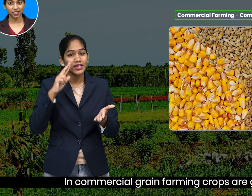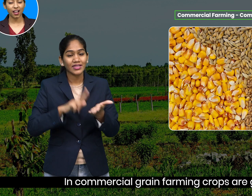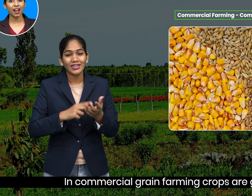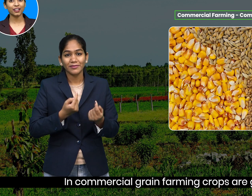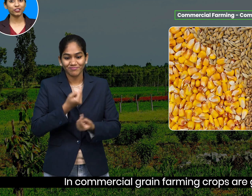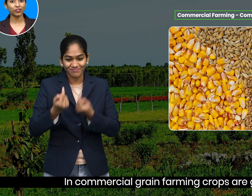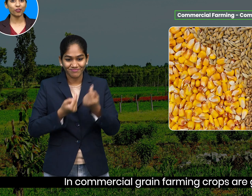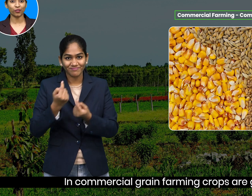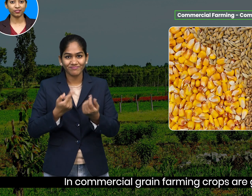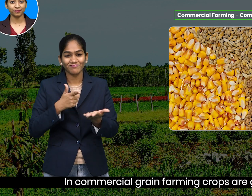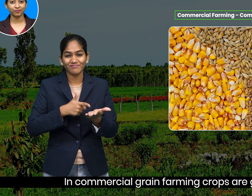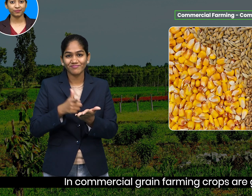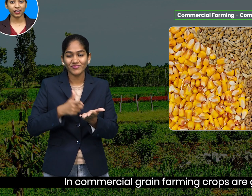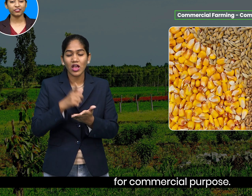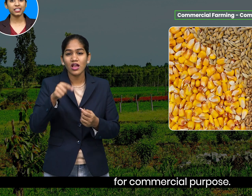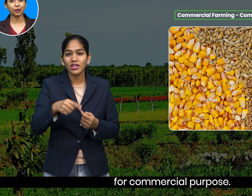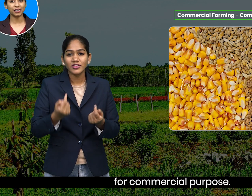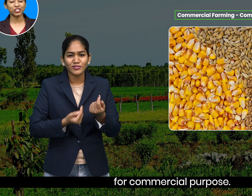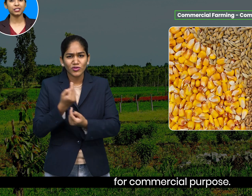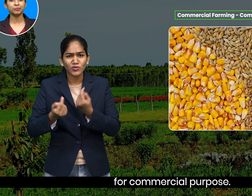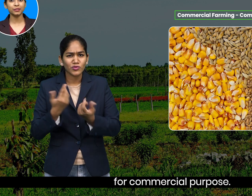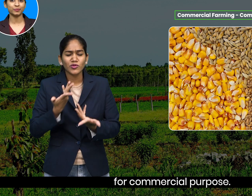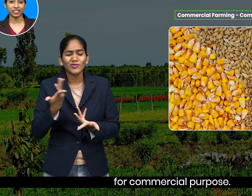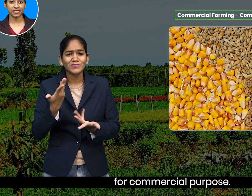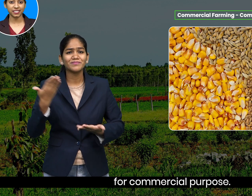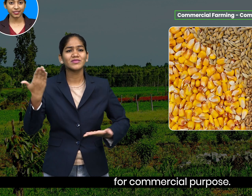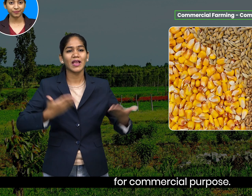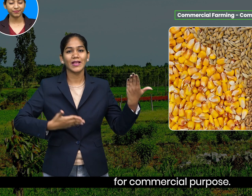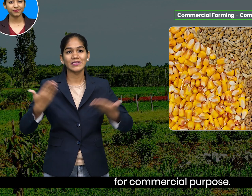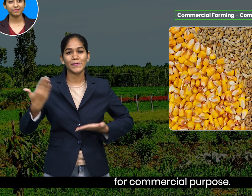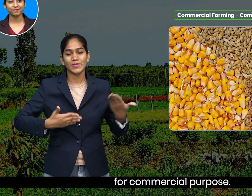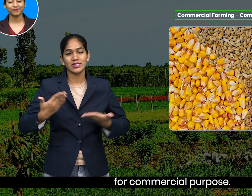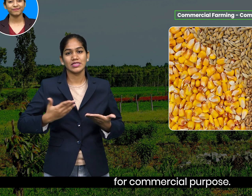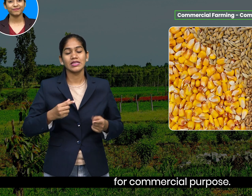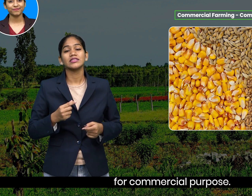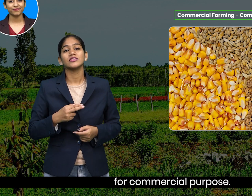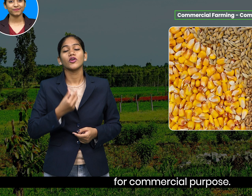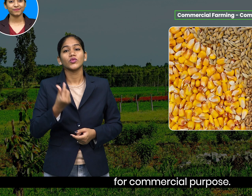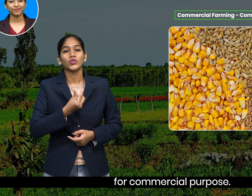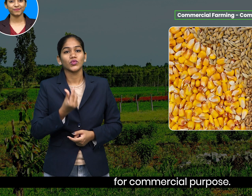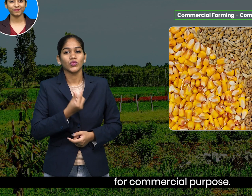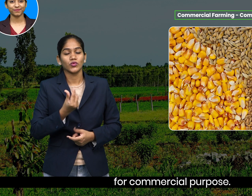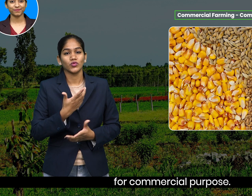crops are grown for commercial purpose.